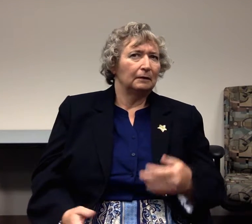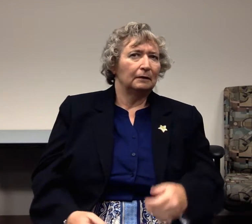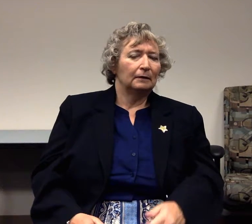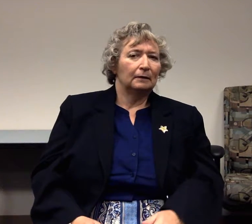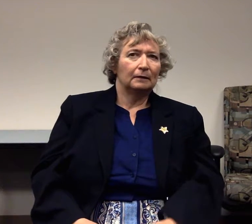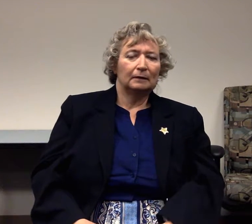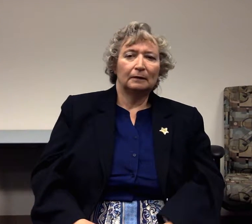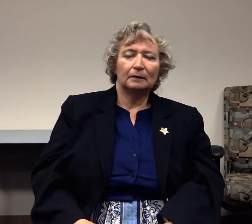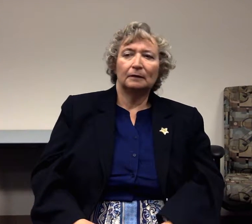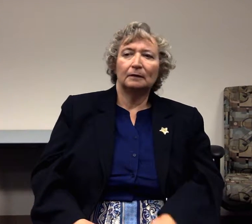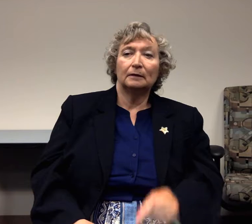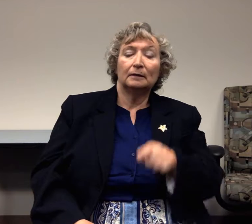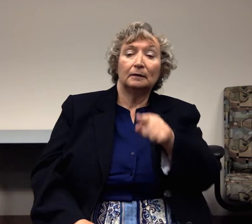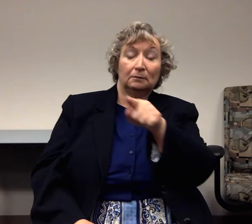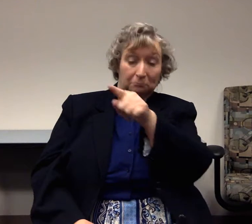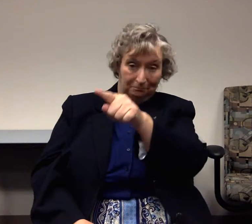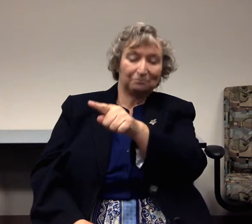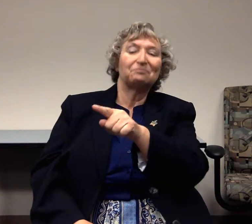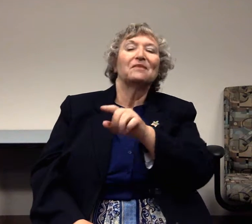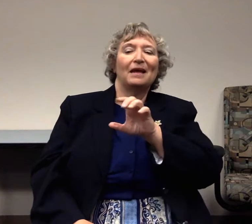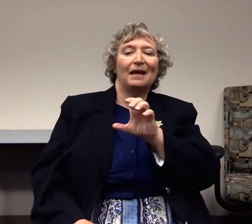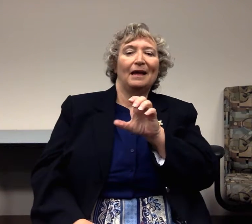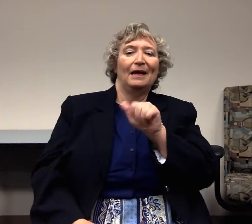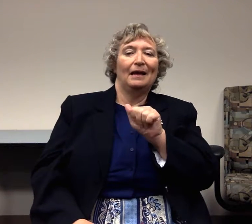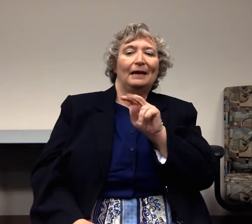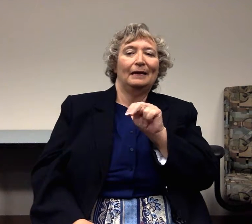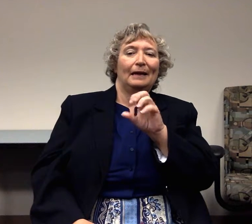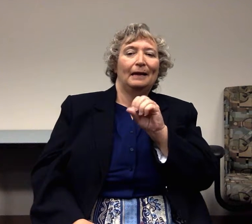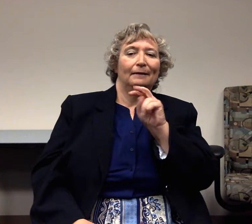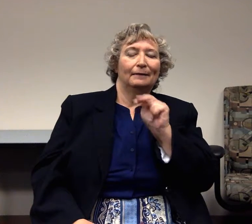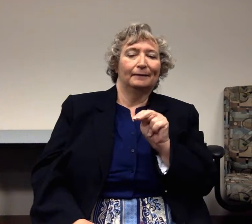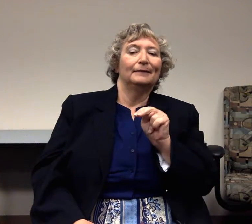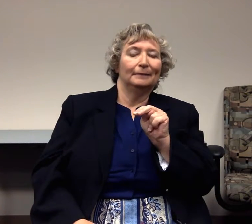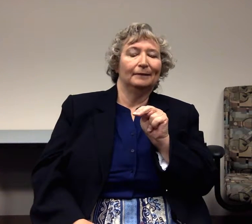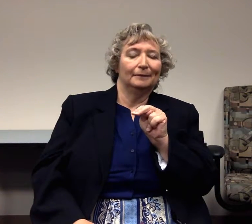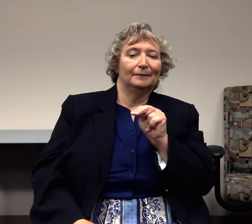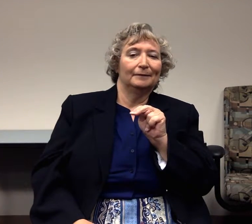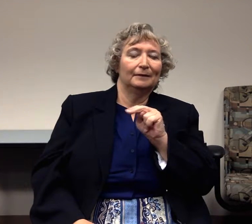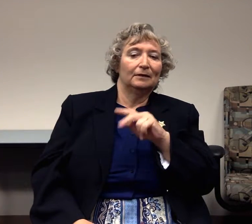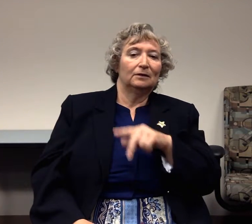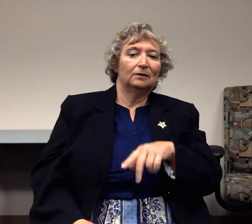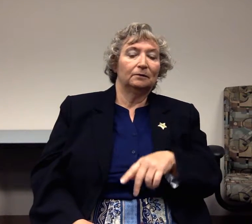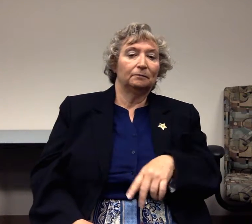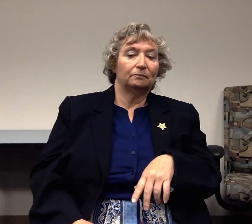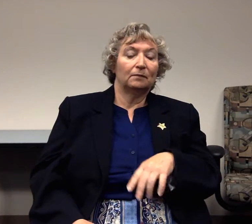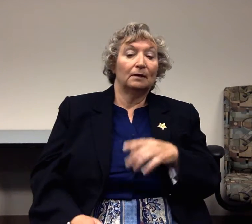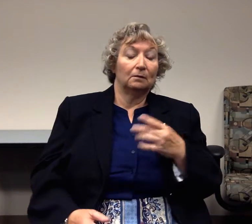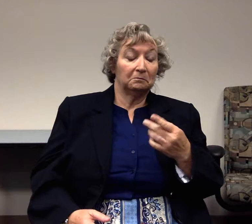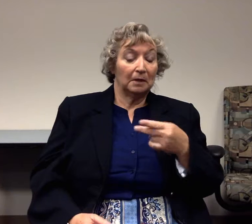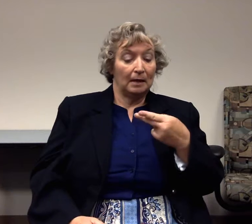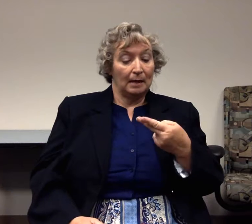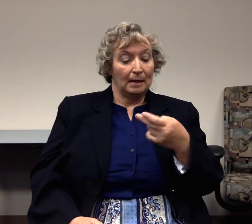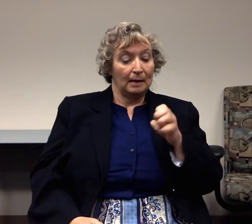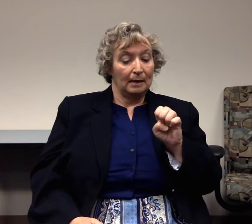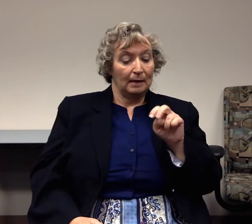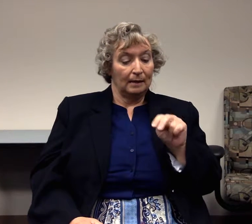The cannon. So here's where Henry Knox comes in. Henry Knox was someone who worked with Washington, and Washington sent